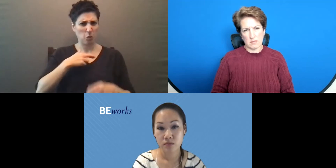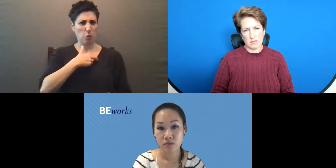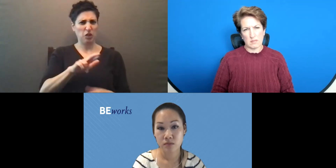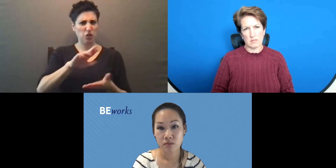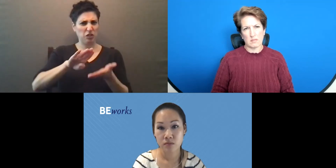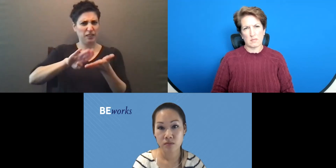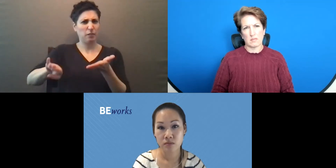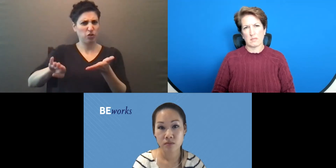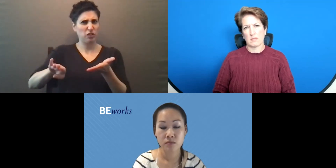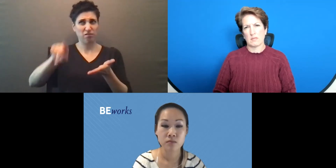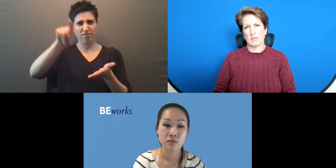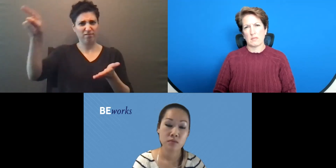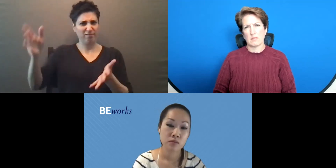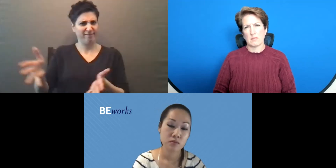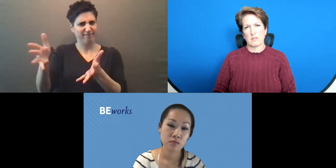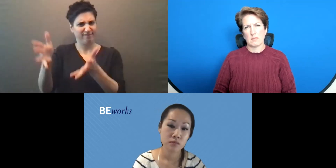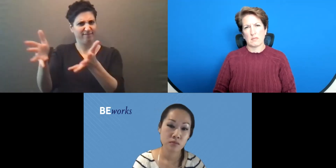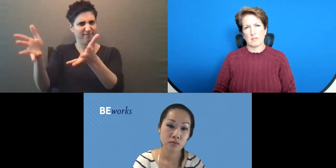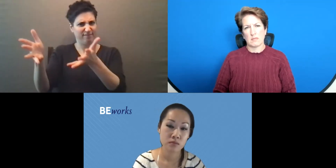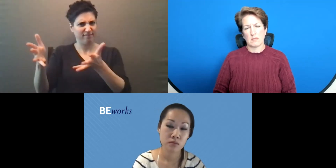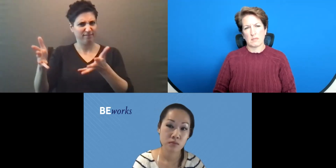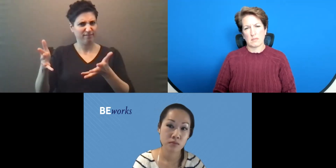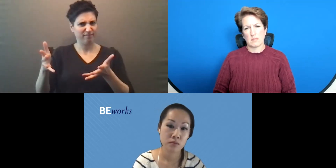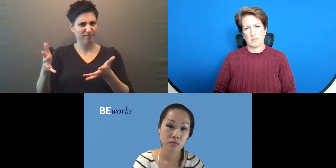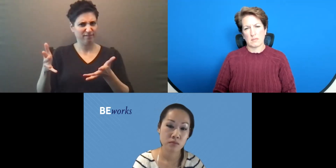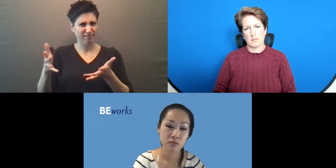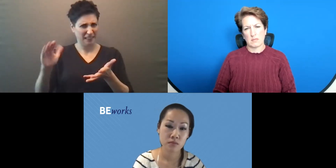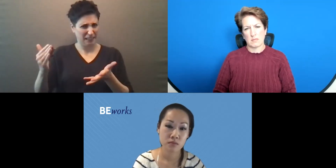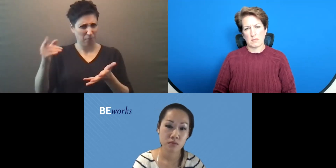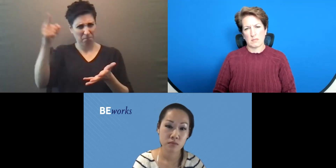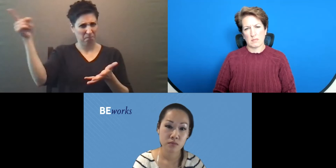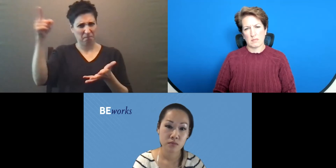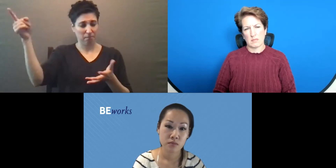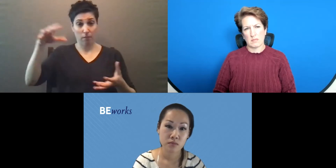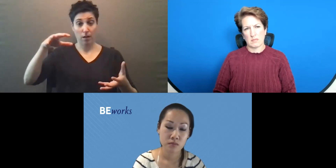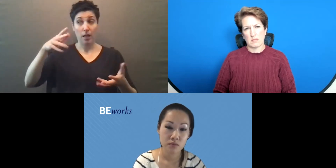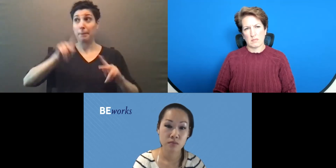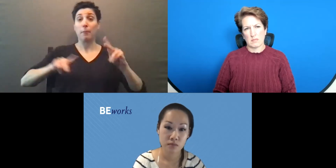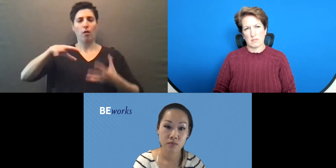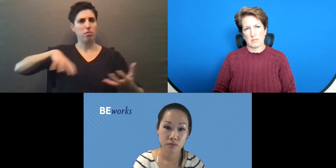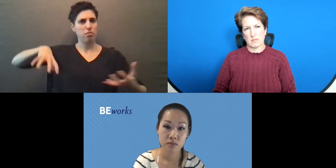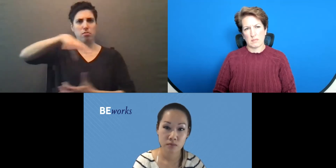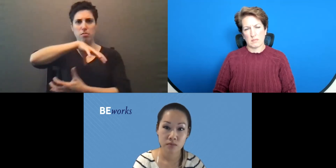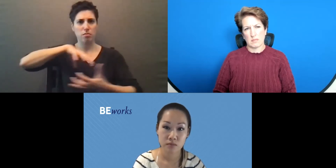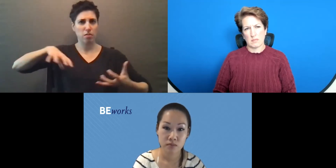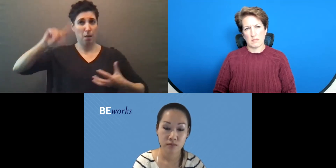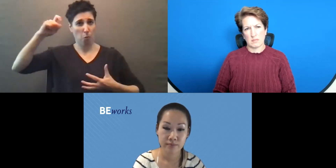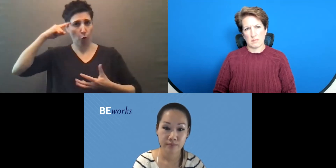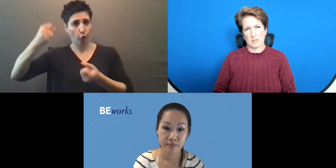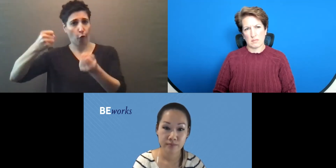a faith exemption to not take the vaccine. So it's very, very confusing. And I believe if